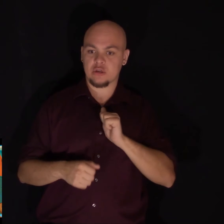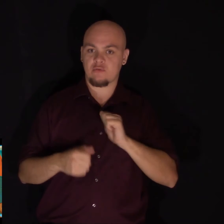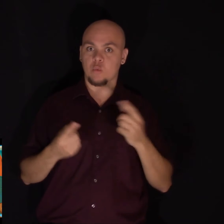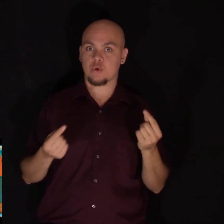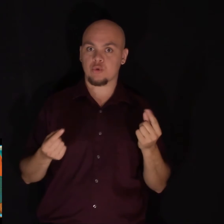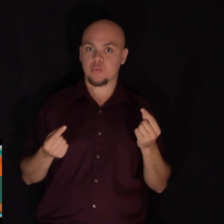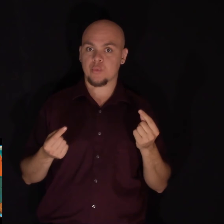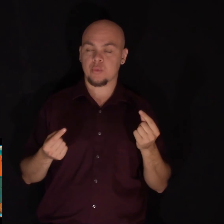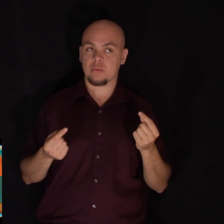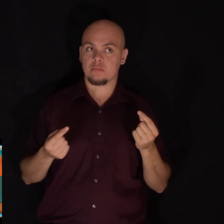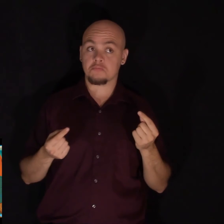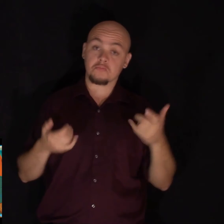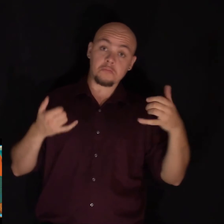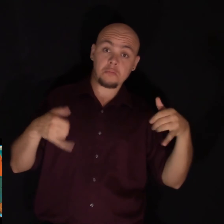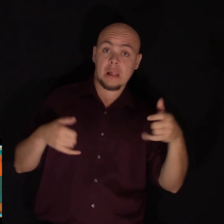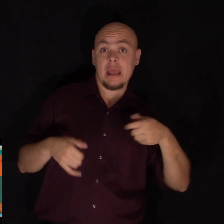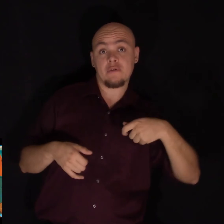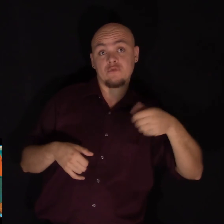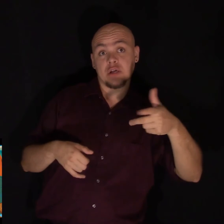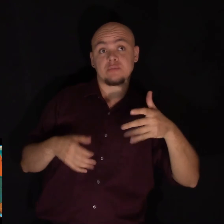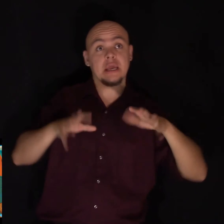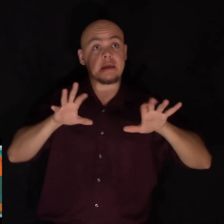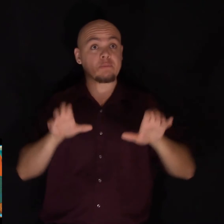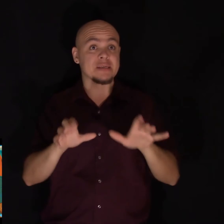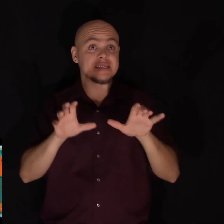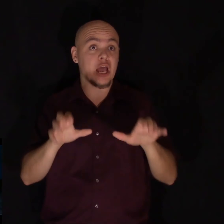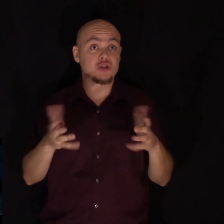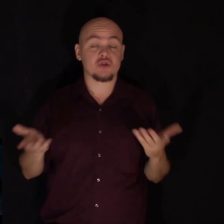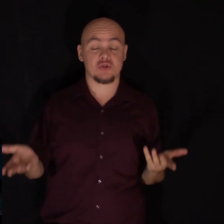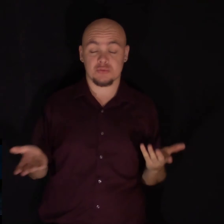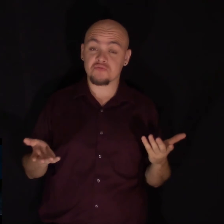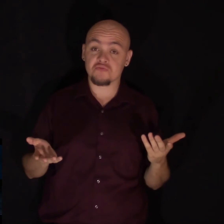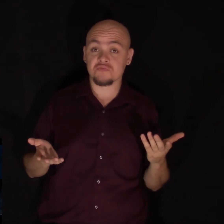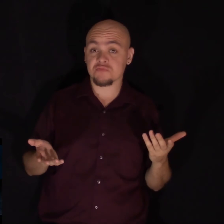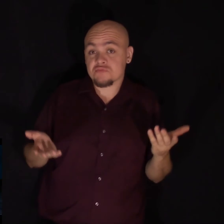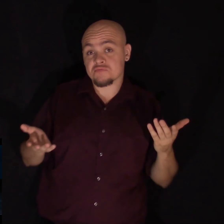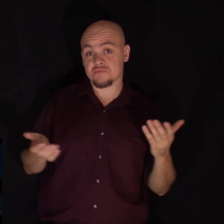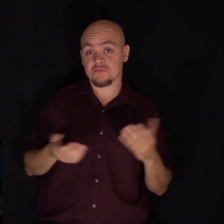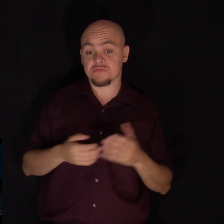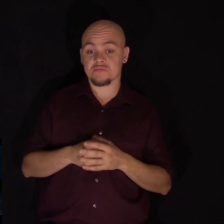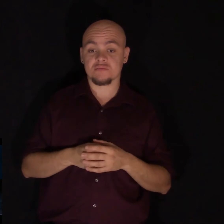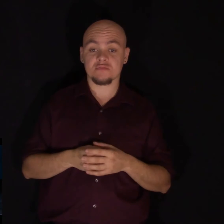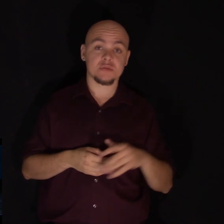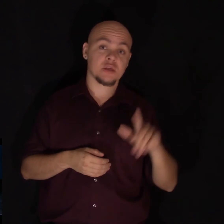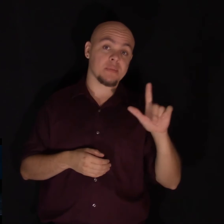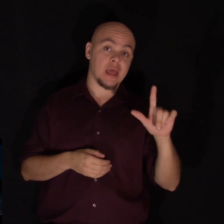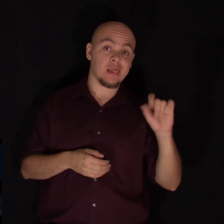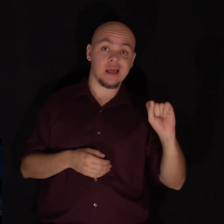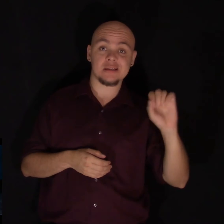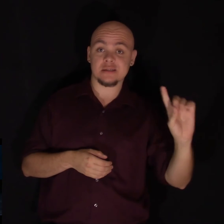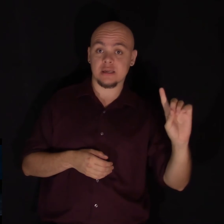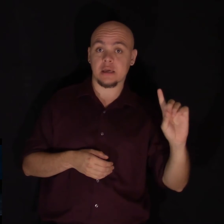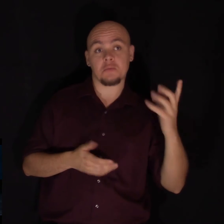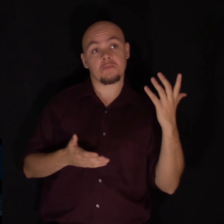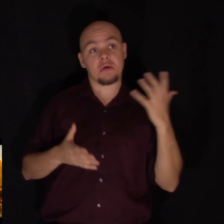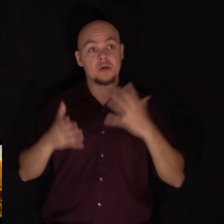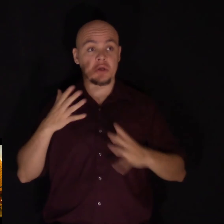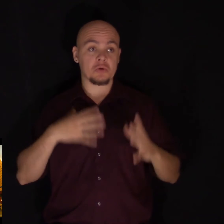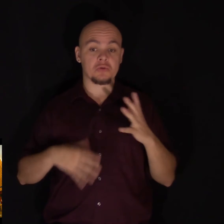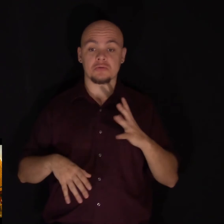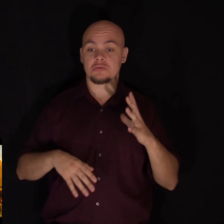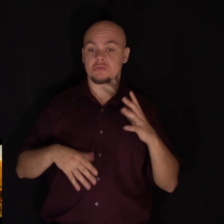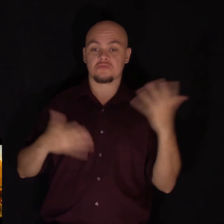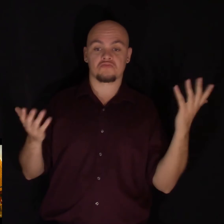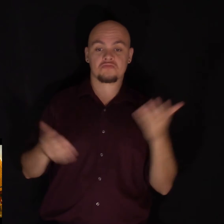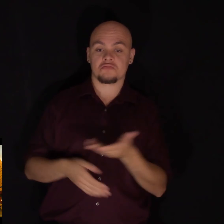free to play frisbee and give each other massages, add some LSD and some questionable wardrobe choices, and the whole